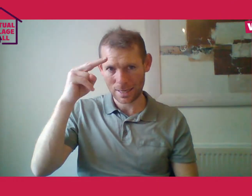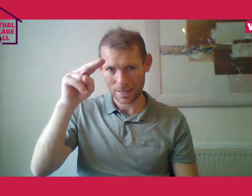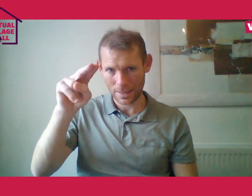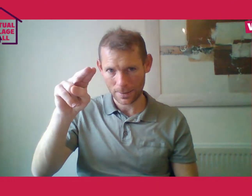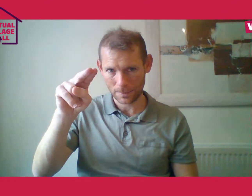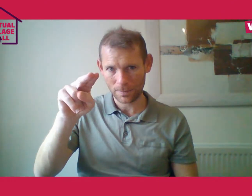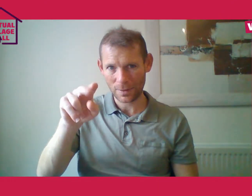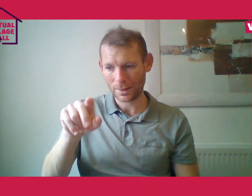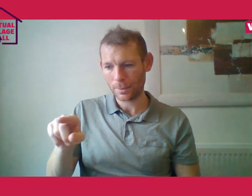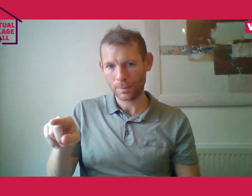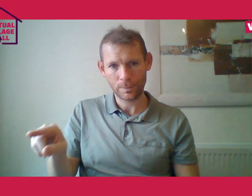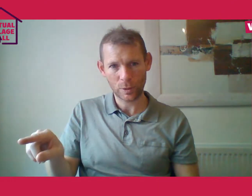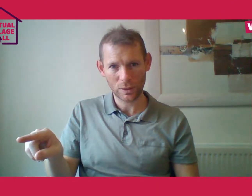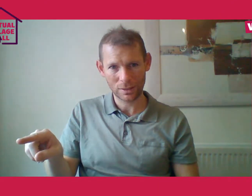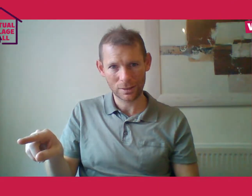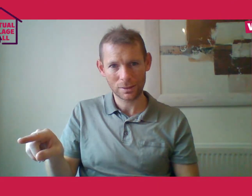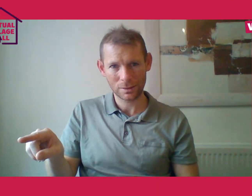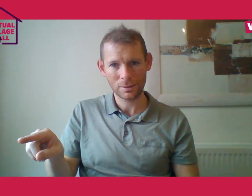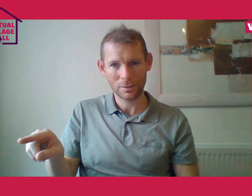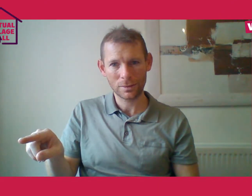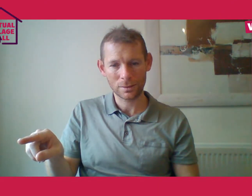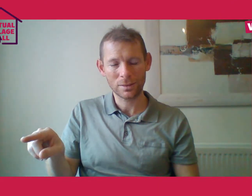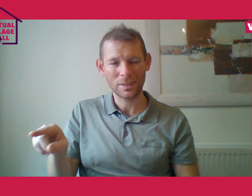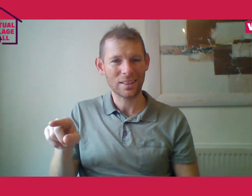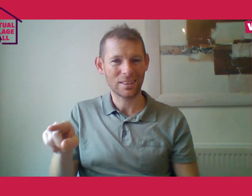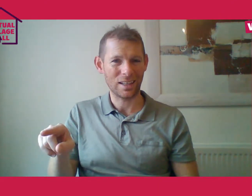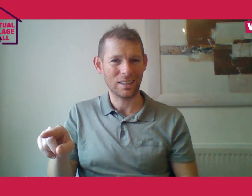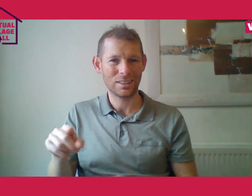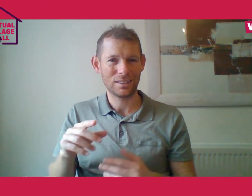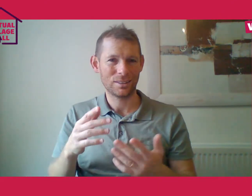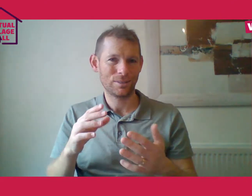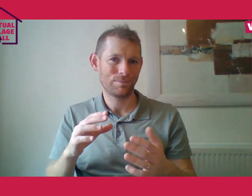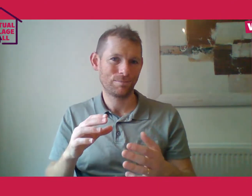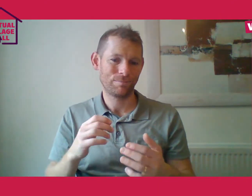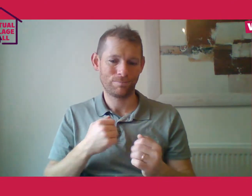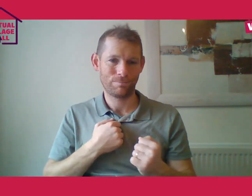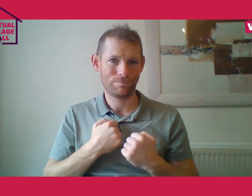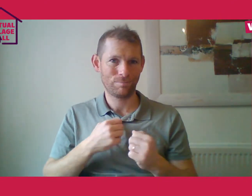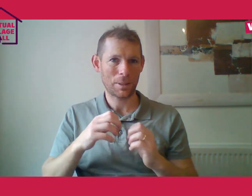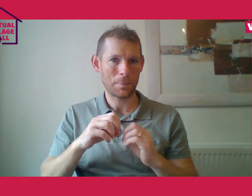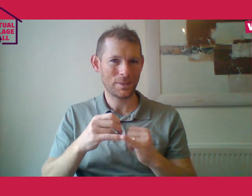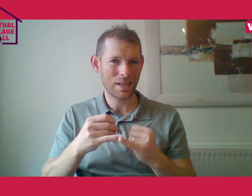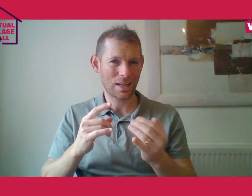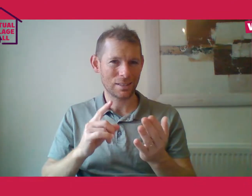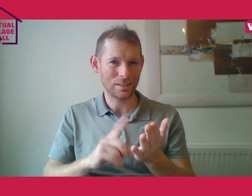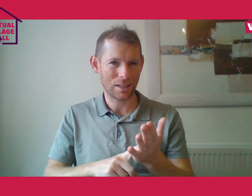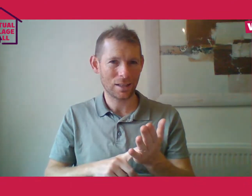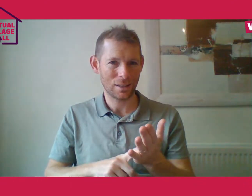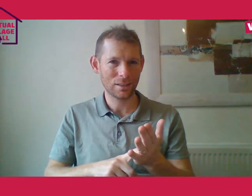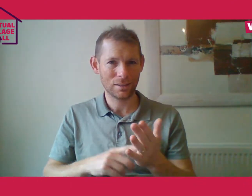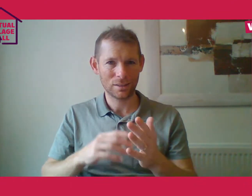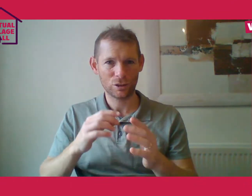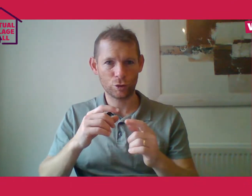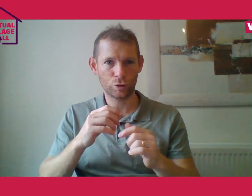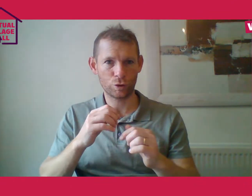So when I say, what is your dad's name? I'm pointing to where I have set